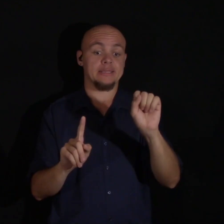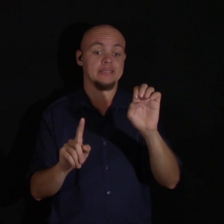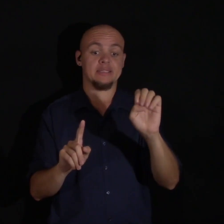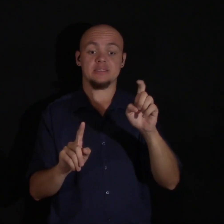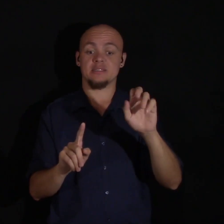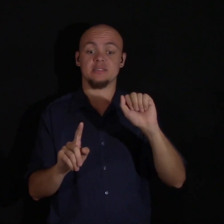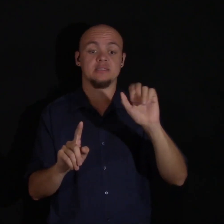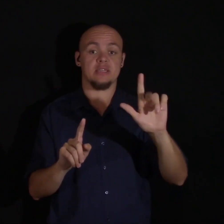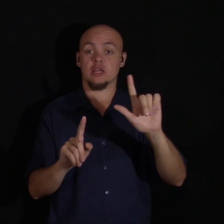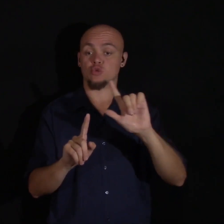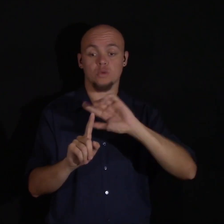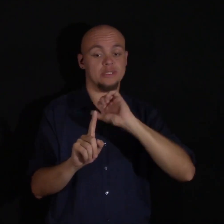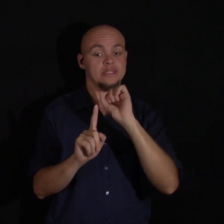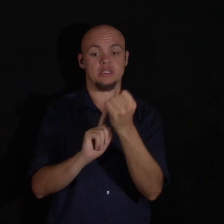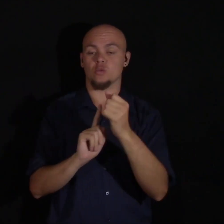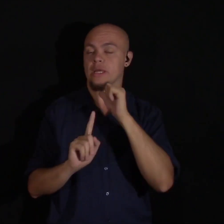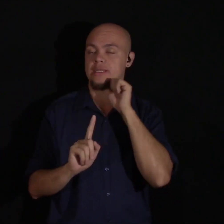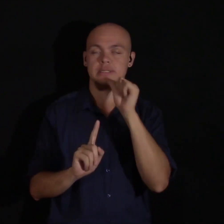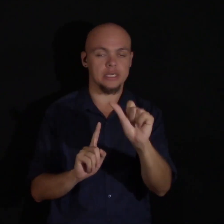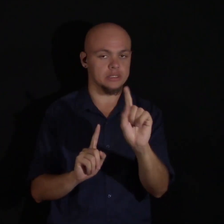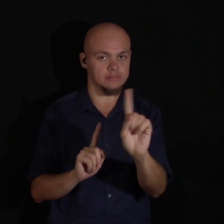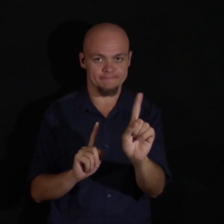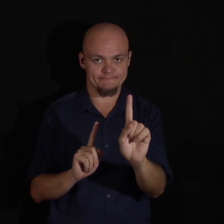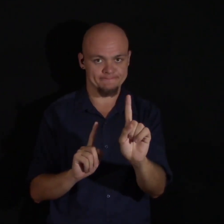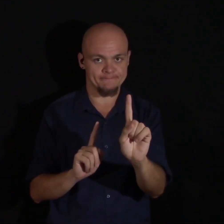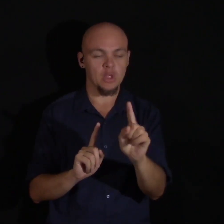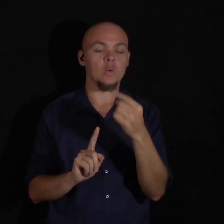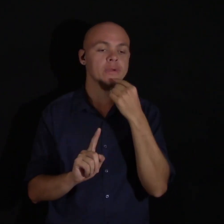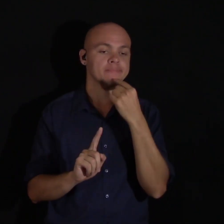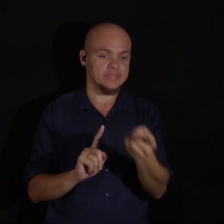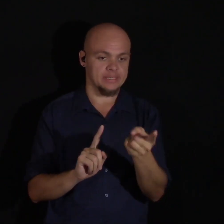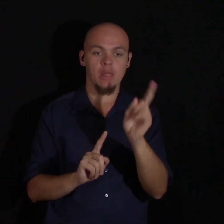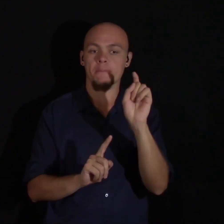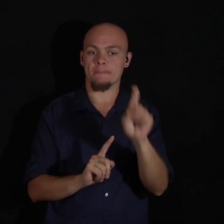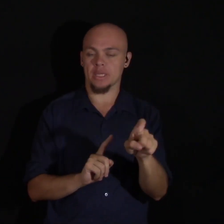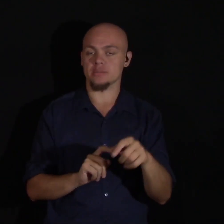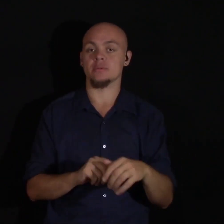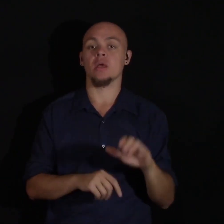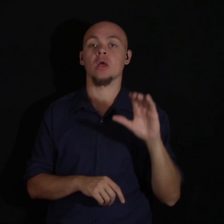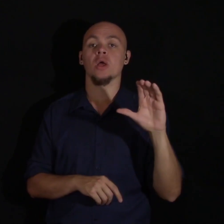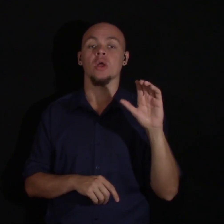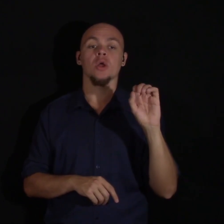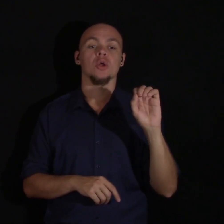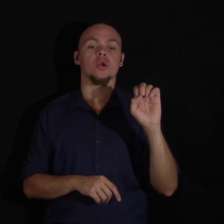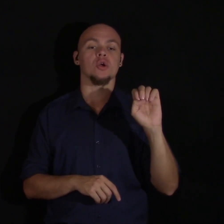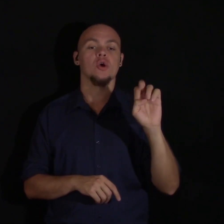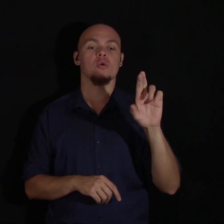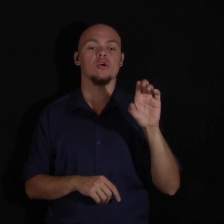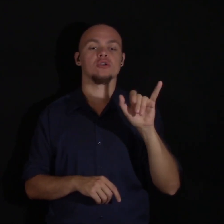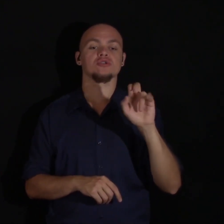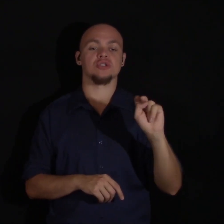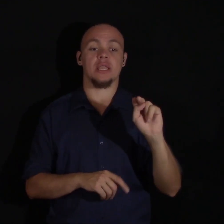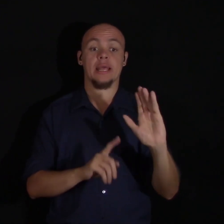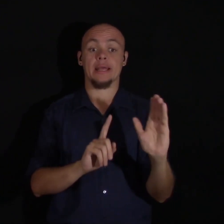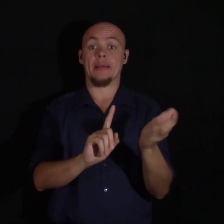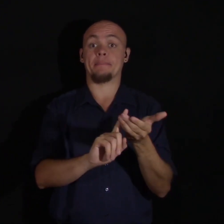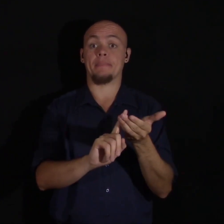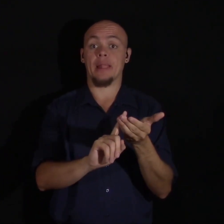in sexual situations. We have to tell them. Coercion is compelling by